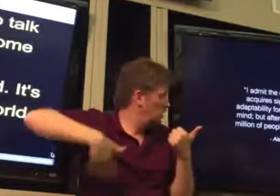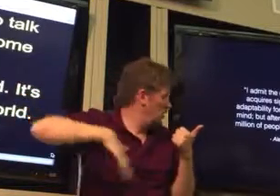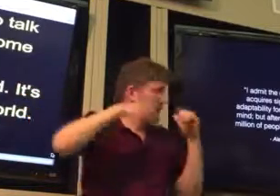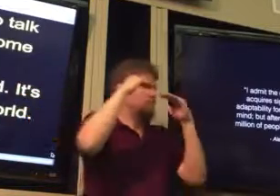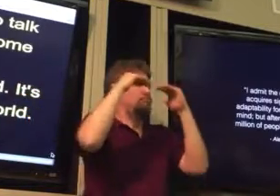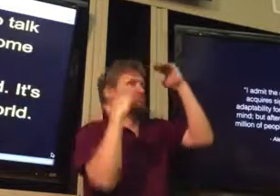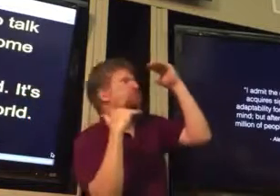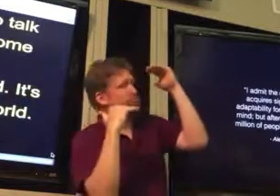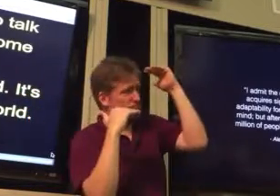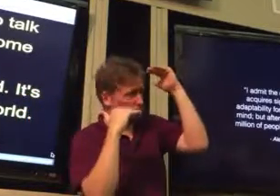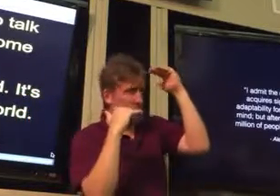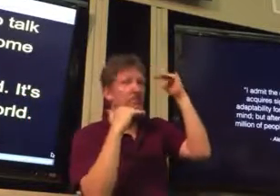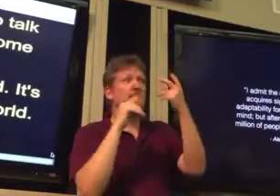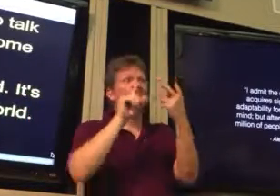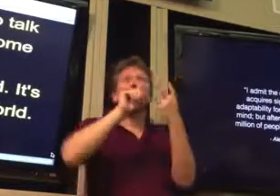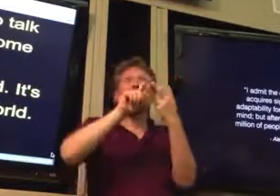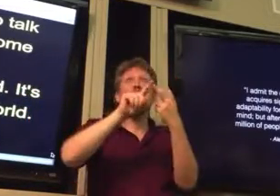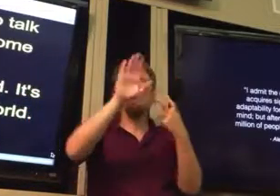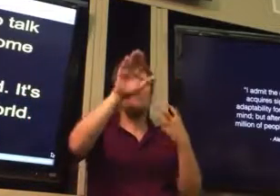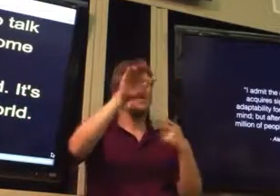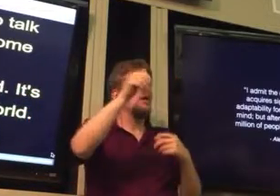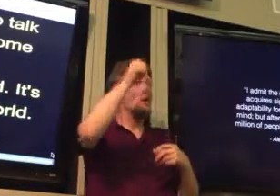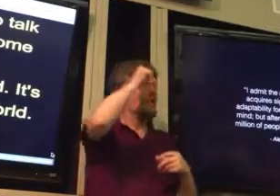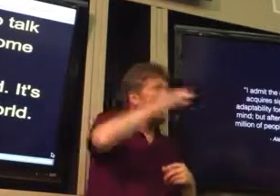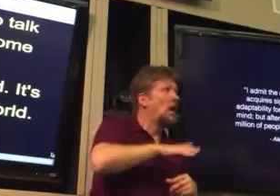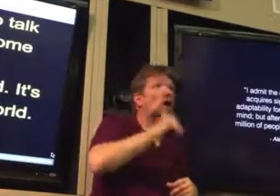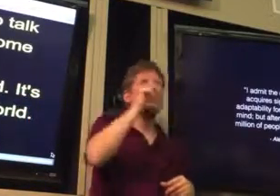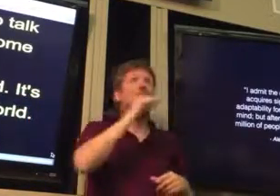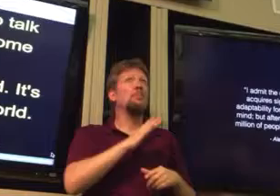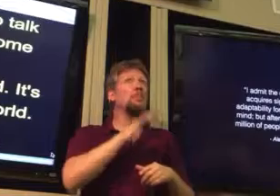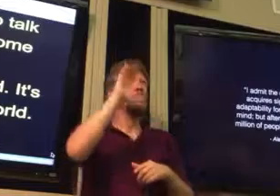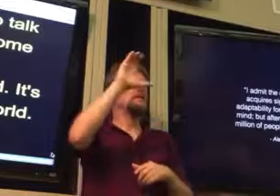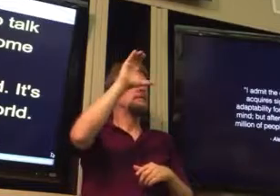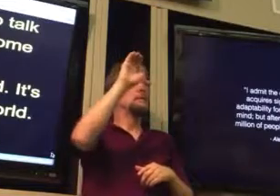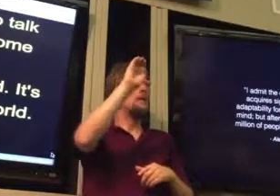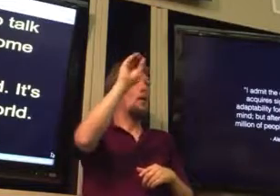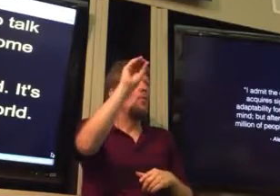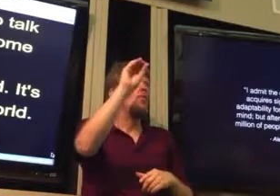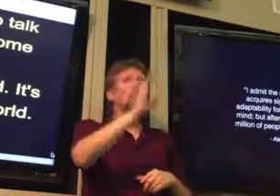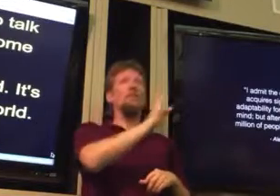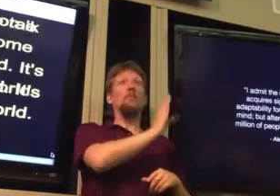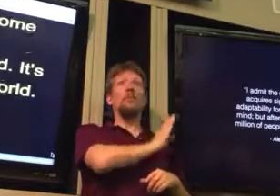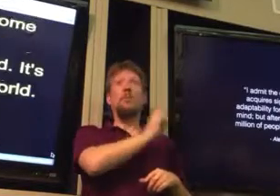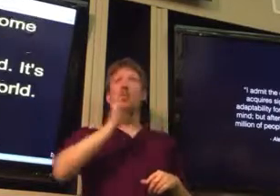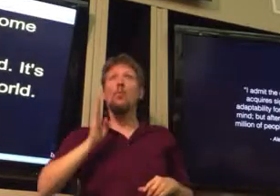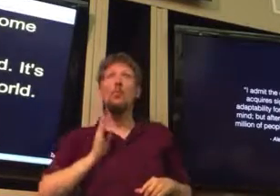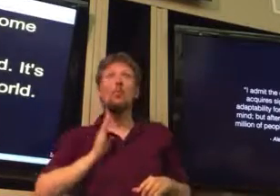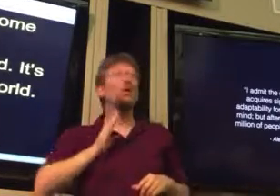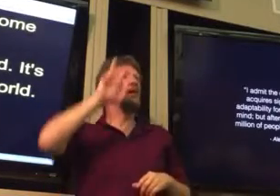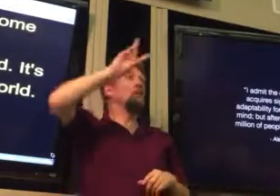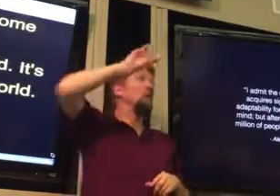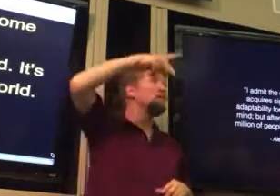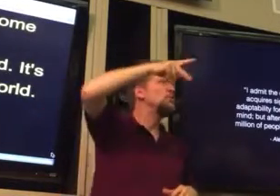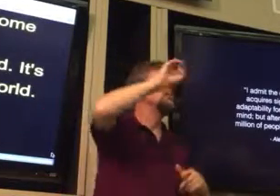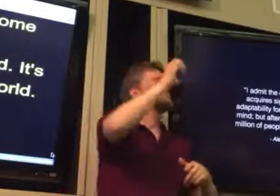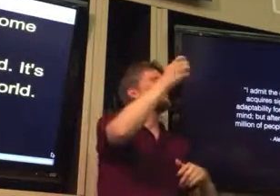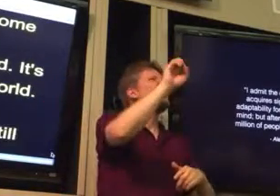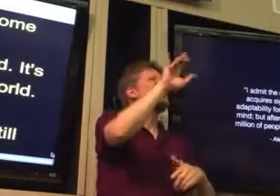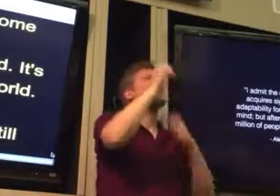No, not yet. Exactly, so there's still a disparity in pay. Do men and women have the same or